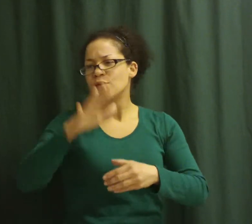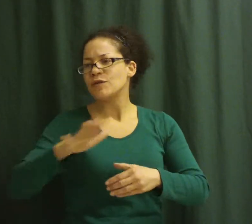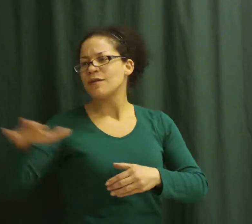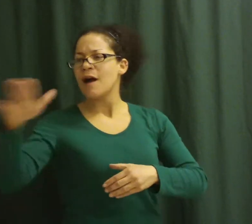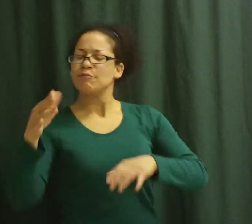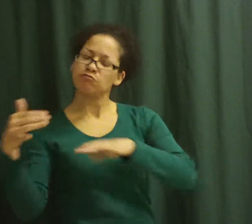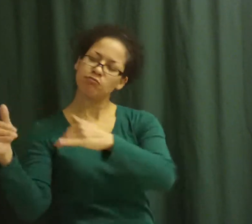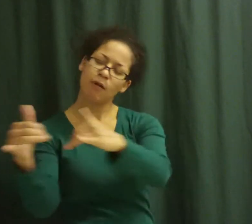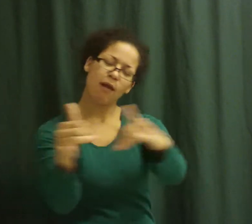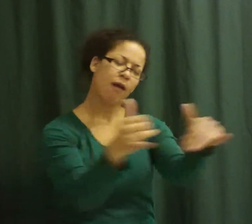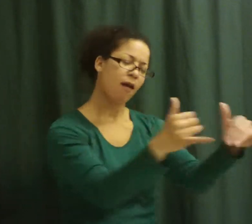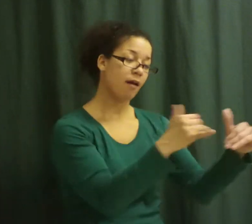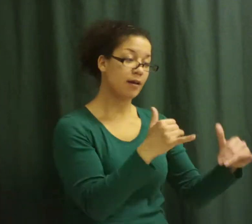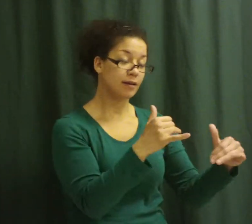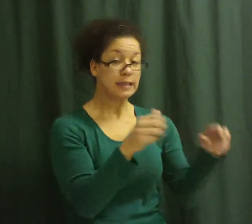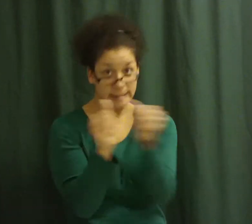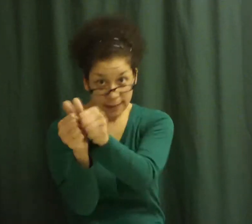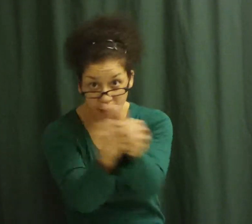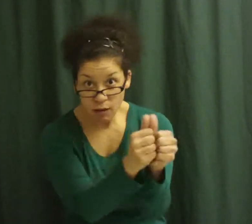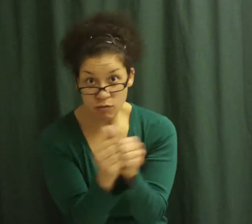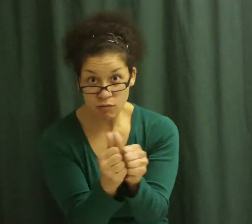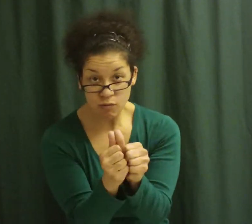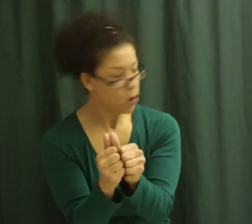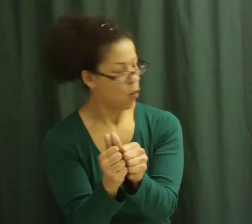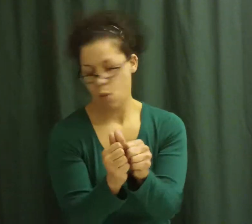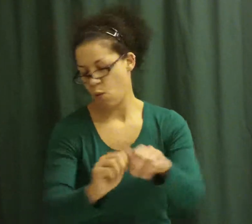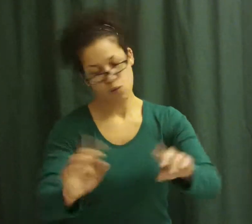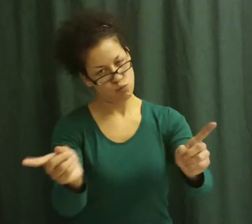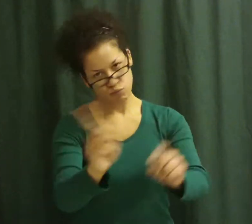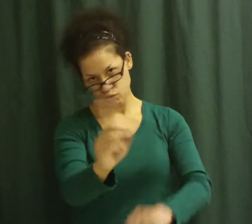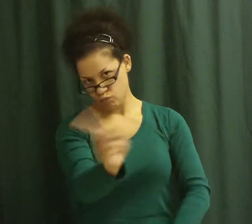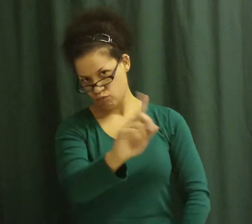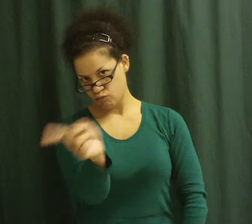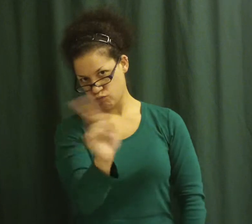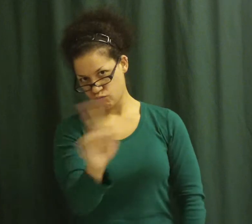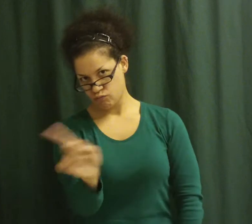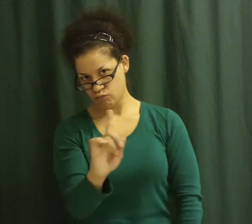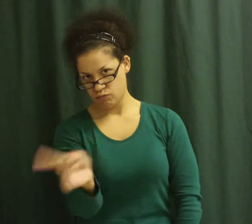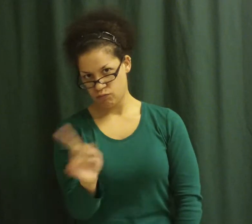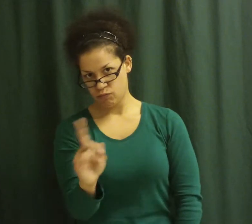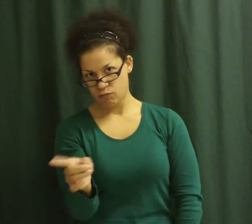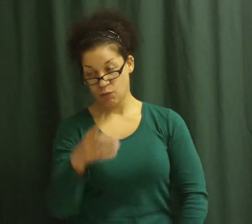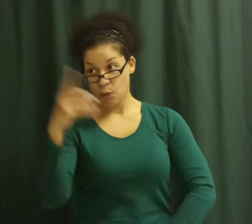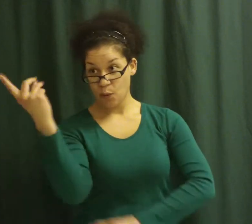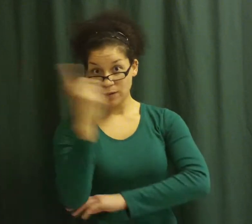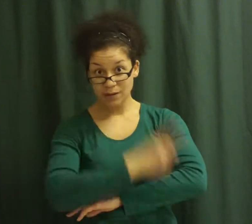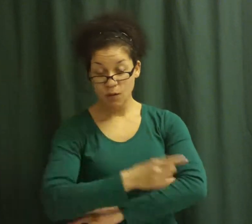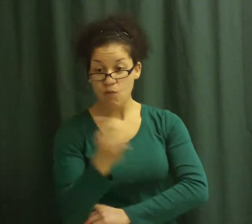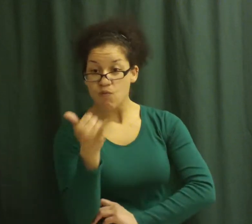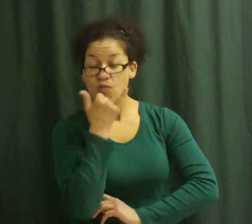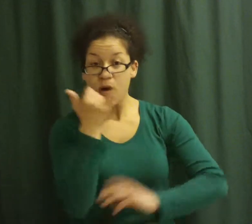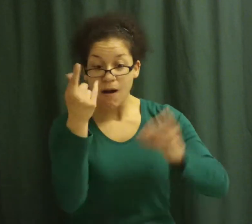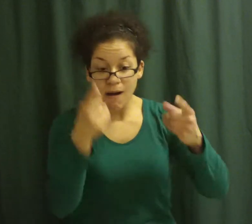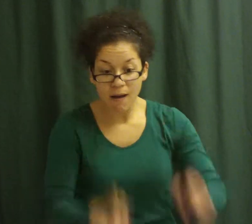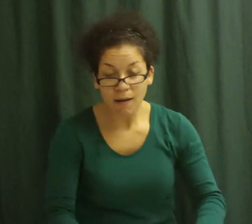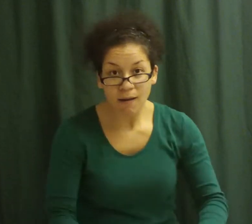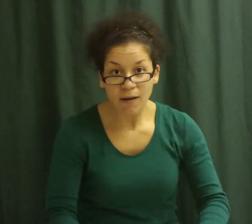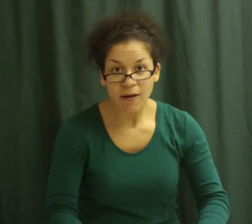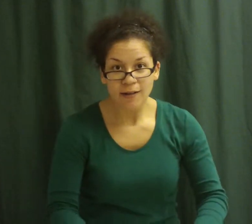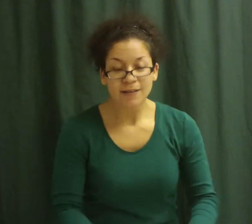While they were playing, a terrible thing happened. The little circles were playing